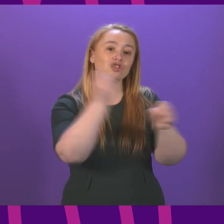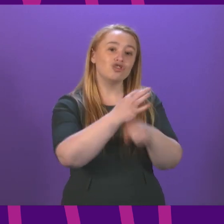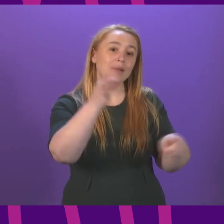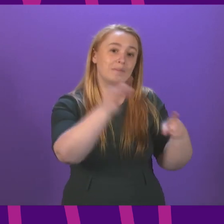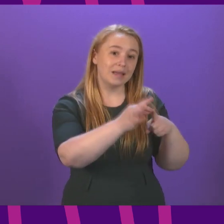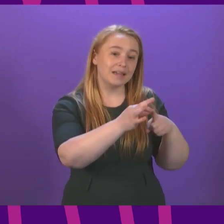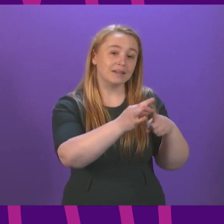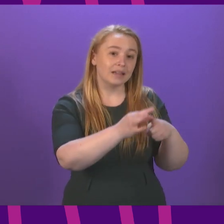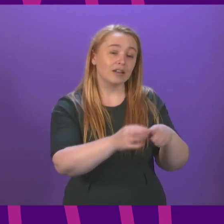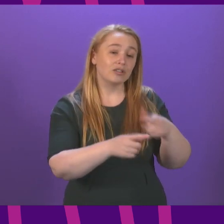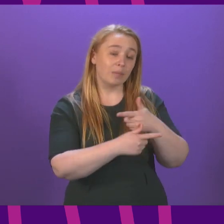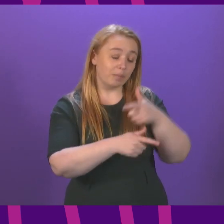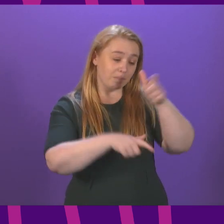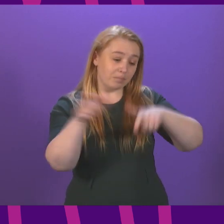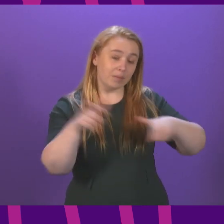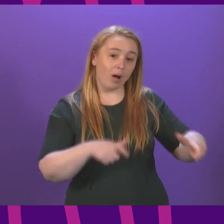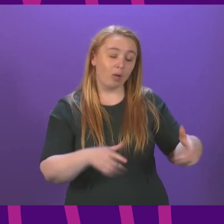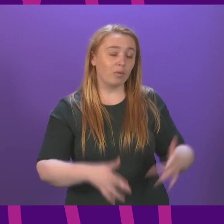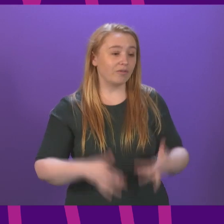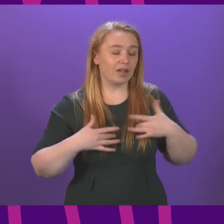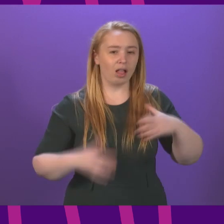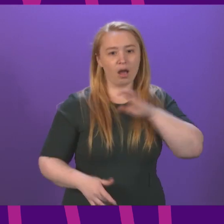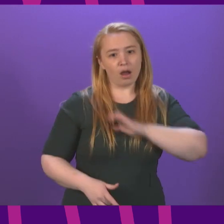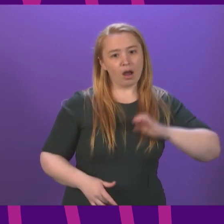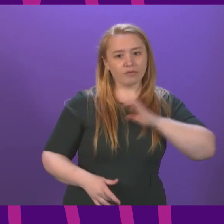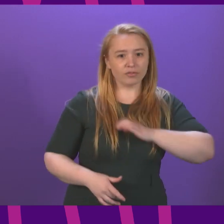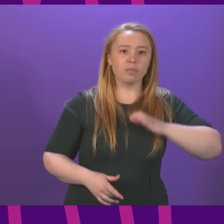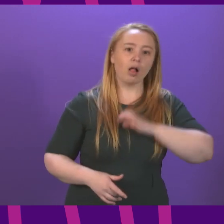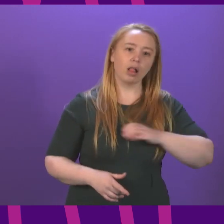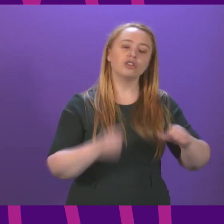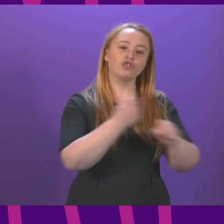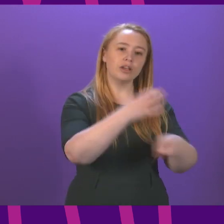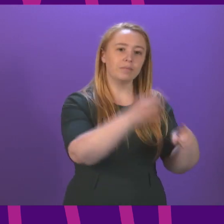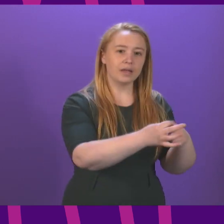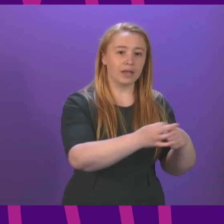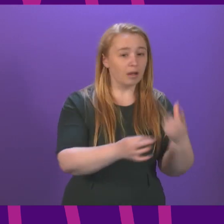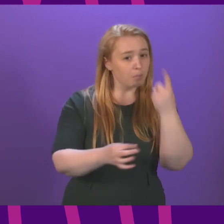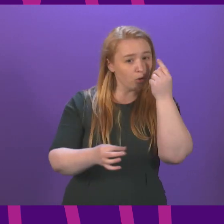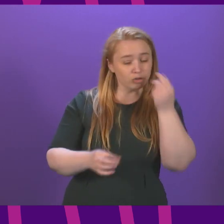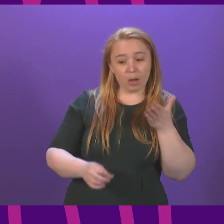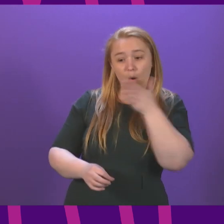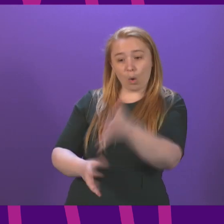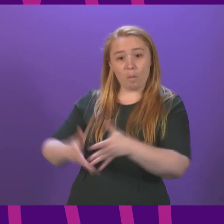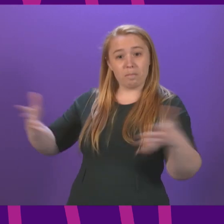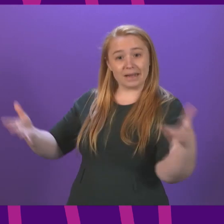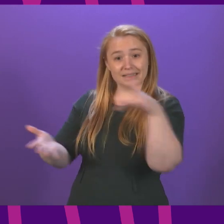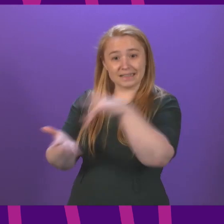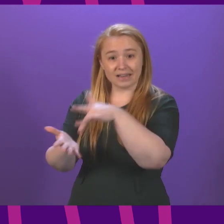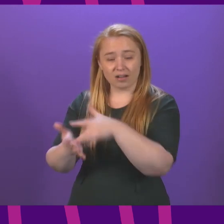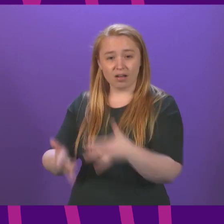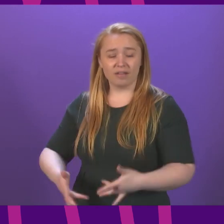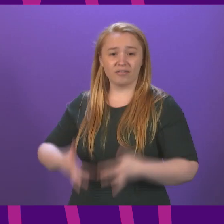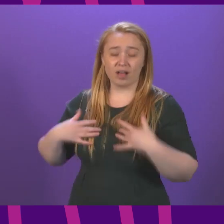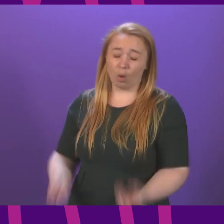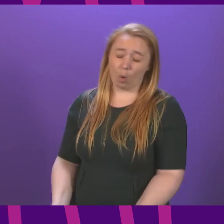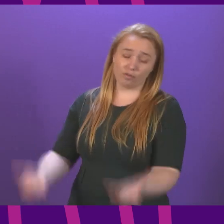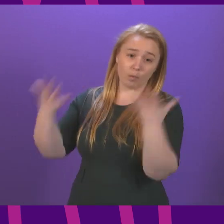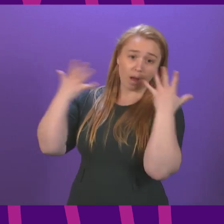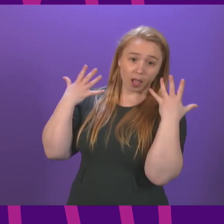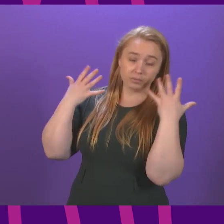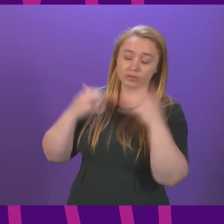environment for those who may otherwise experience sensory overload? First Minister. Well, will certainly keep the approach under